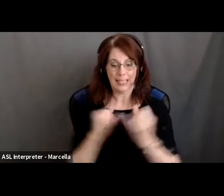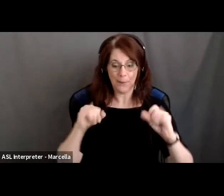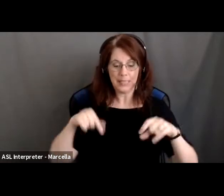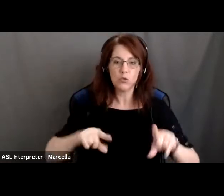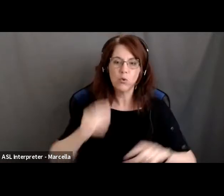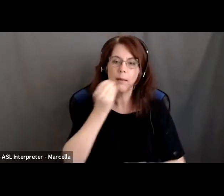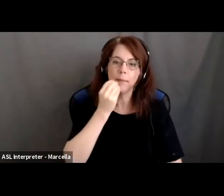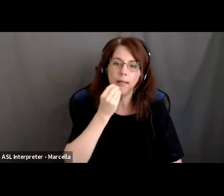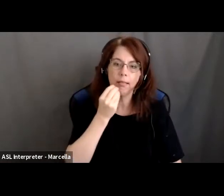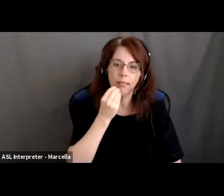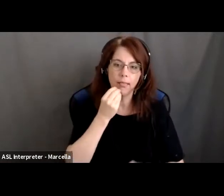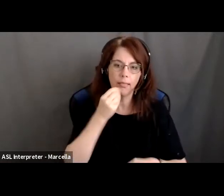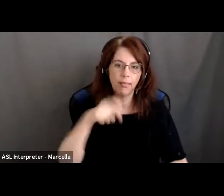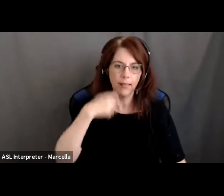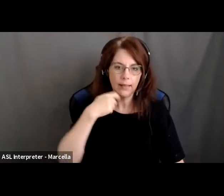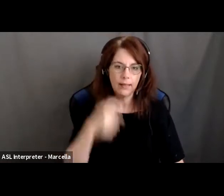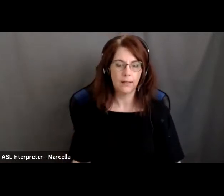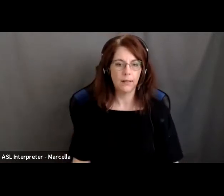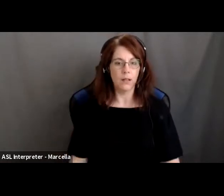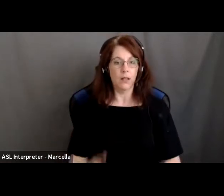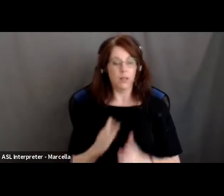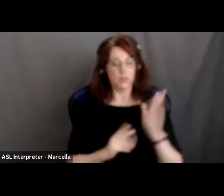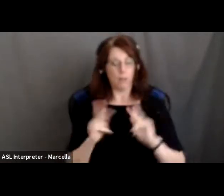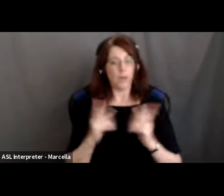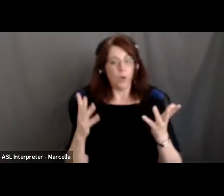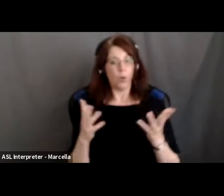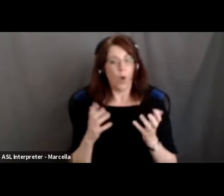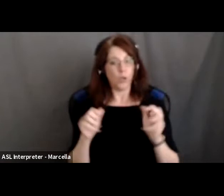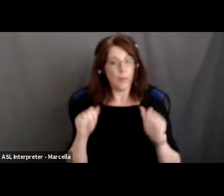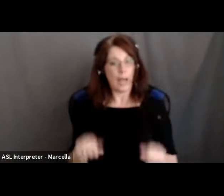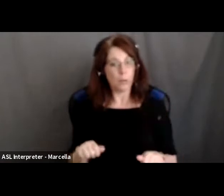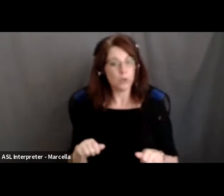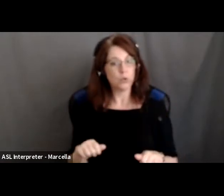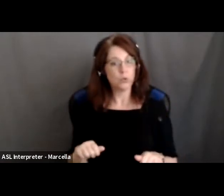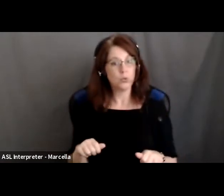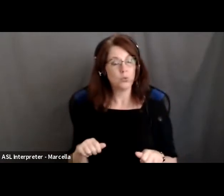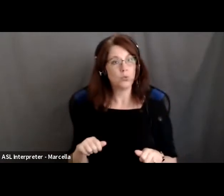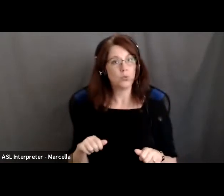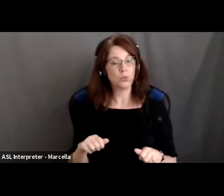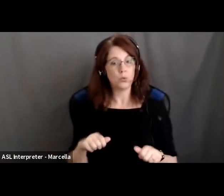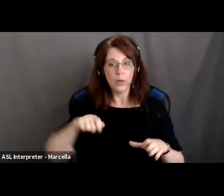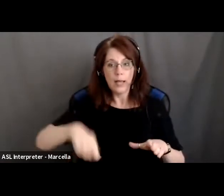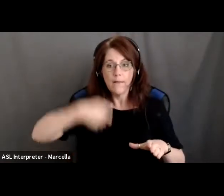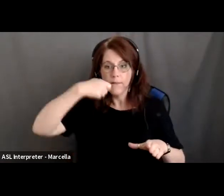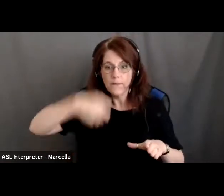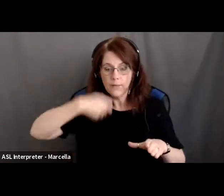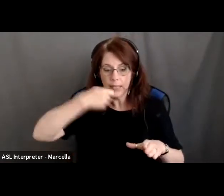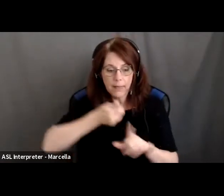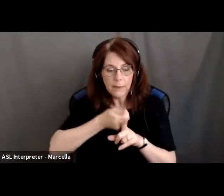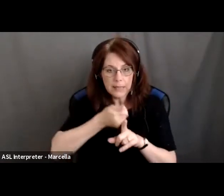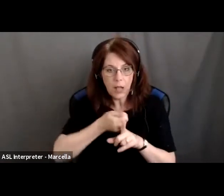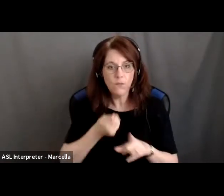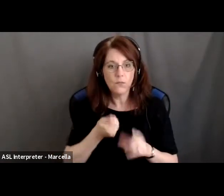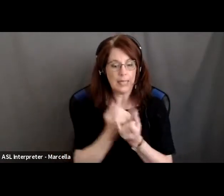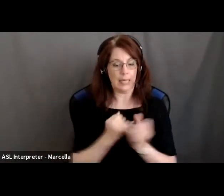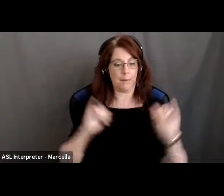mealtimes. So, you know, some people want to be able to feed themselves